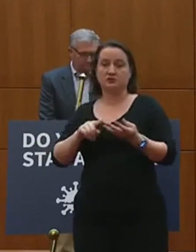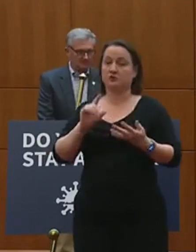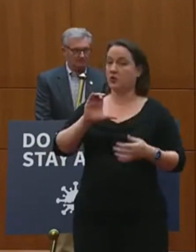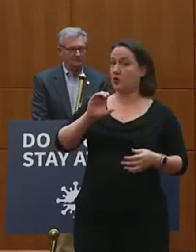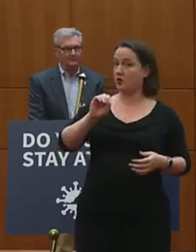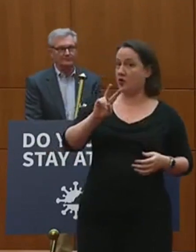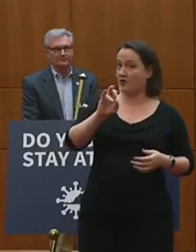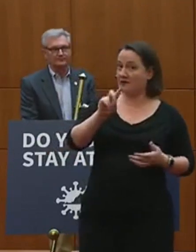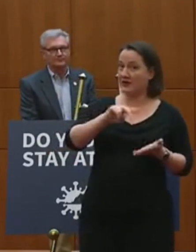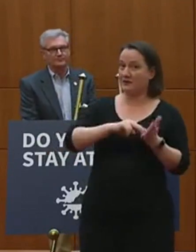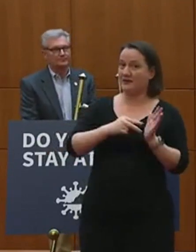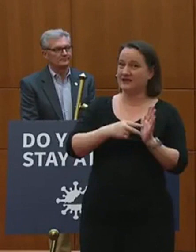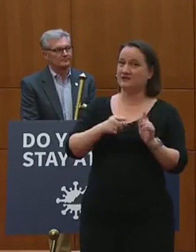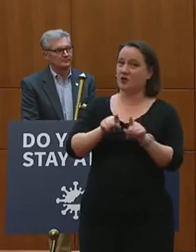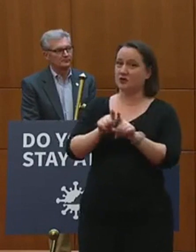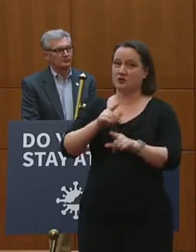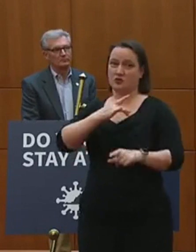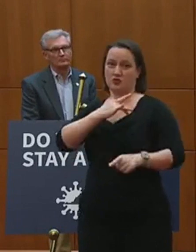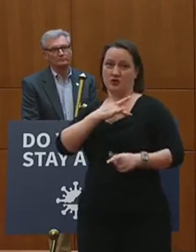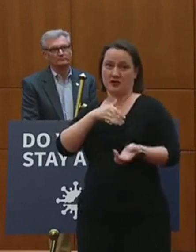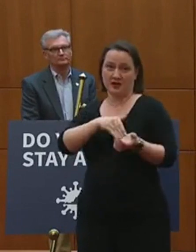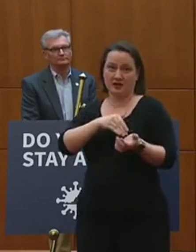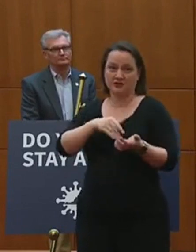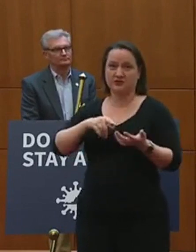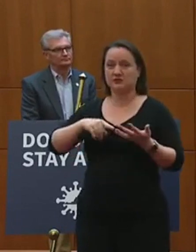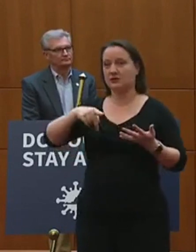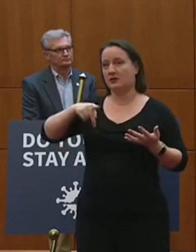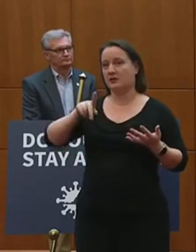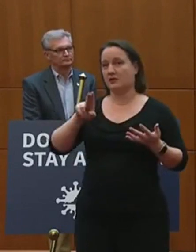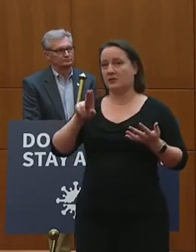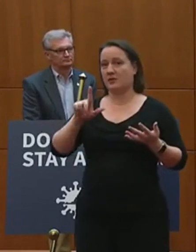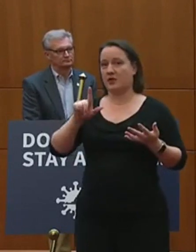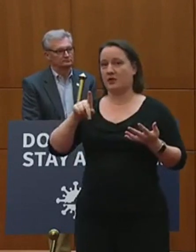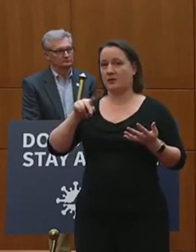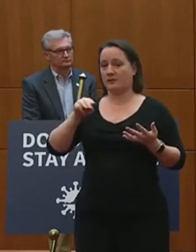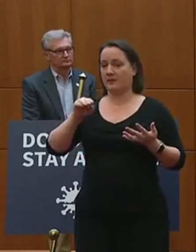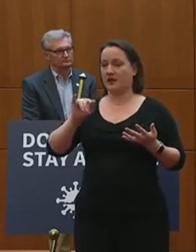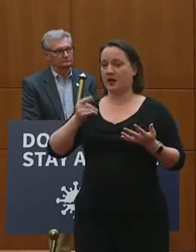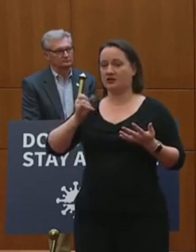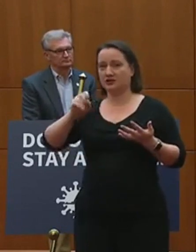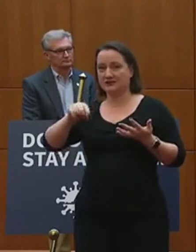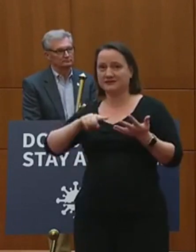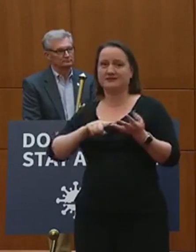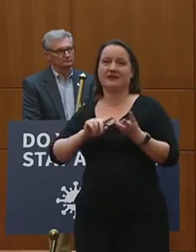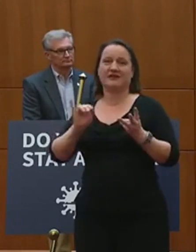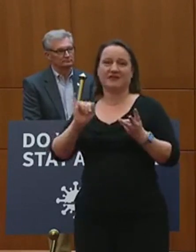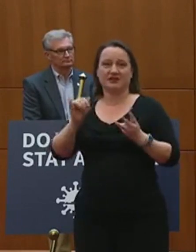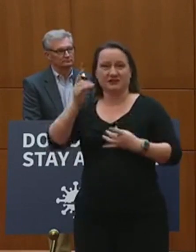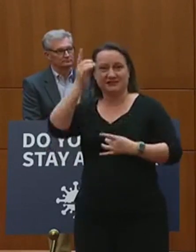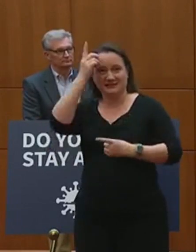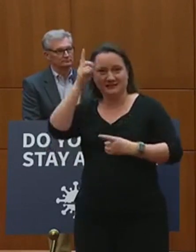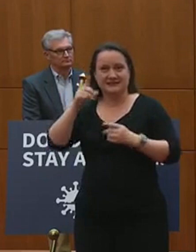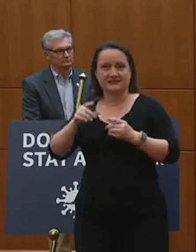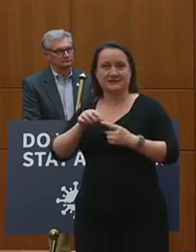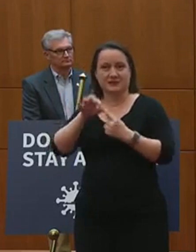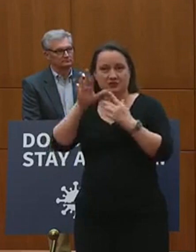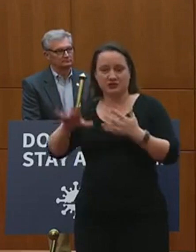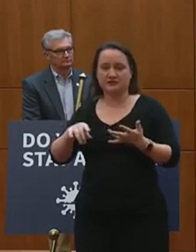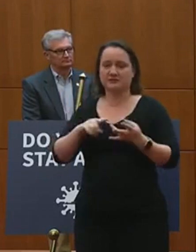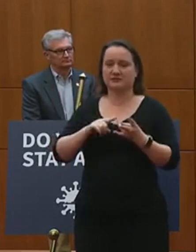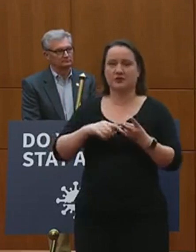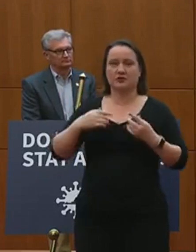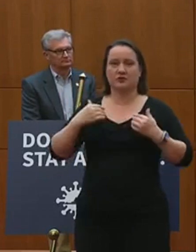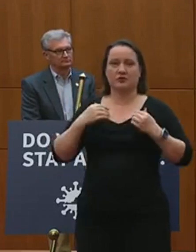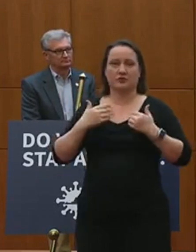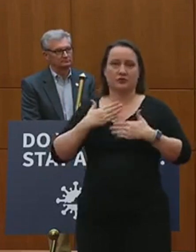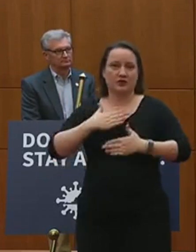a pulmonologist, and an infectious disease specialist, a respiratory therapist, a pharmacist